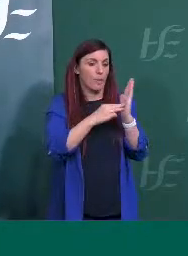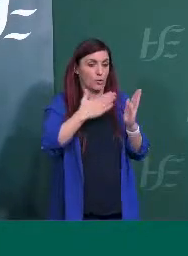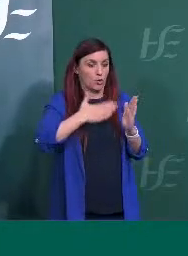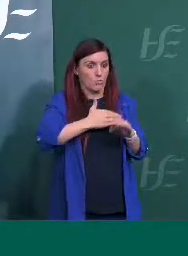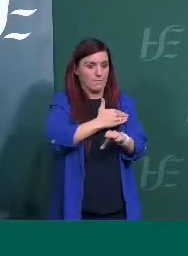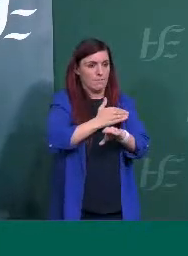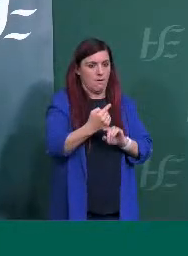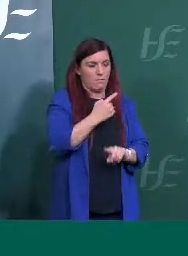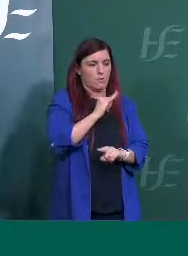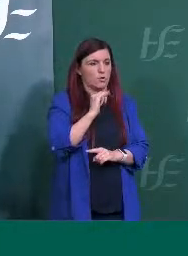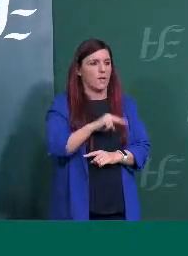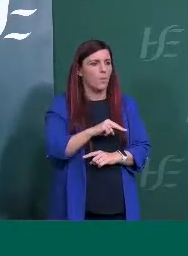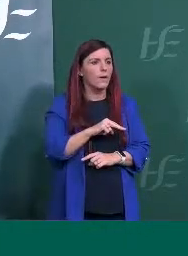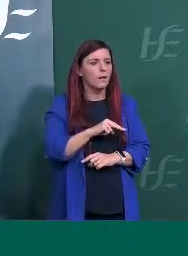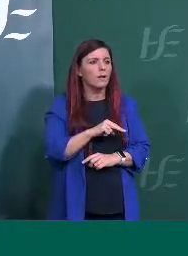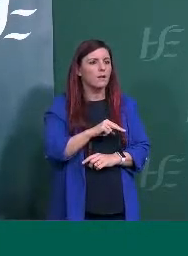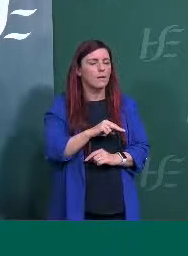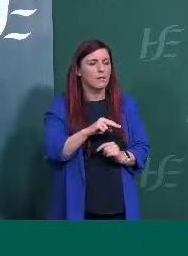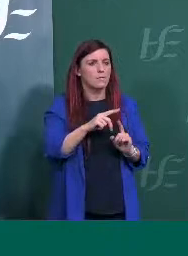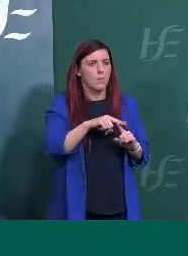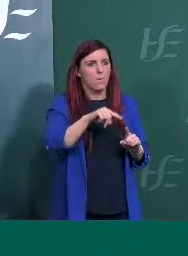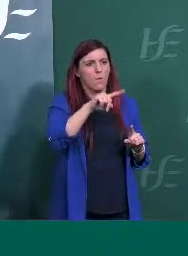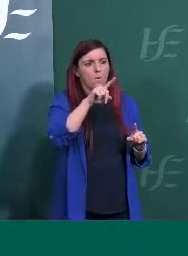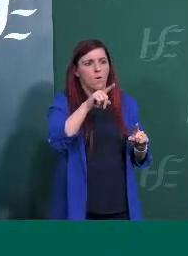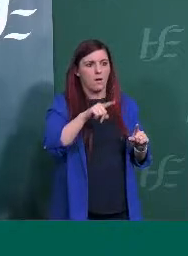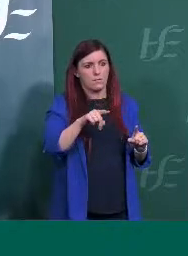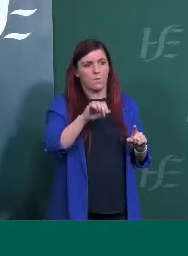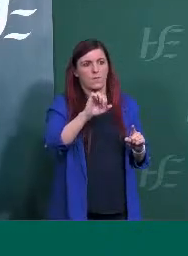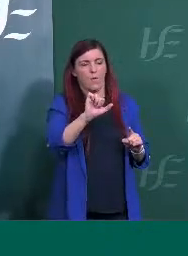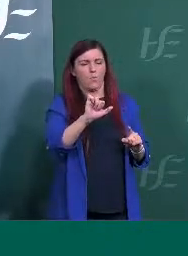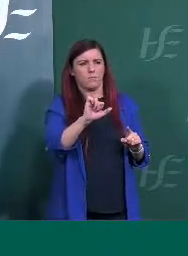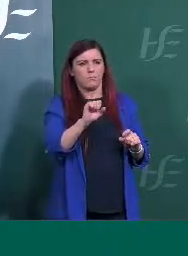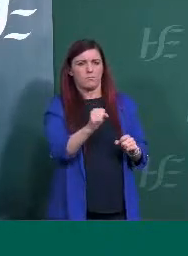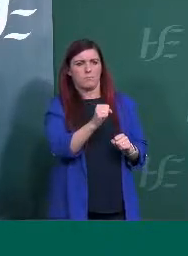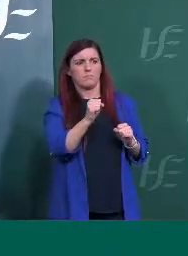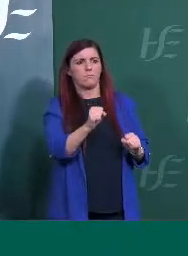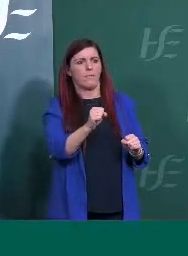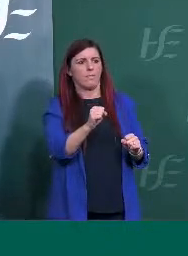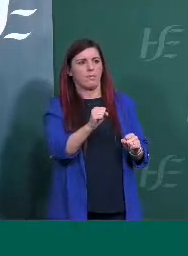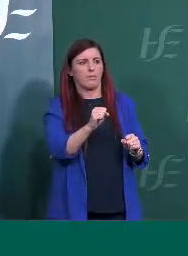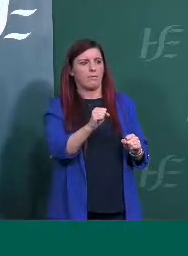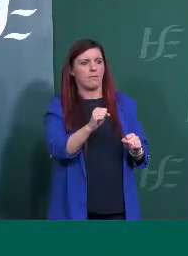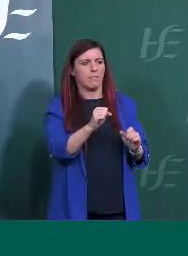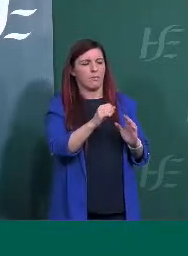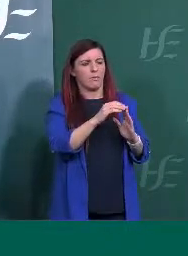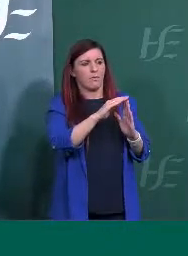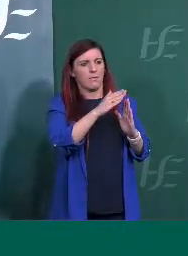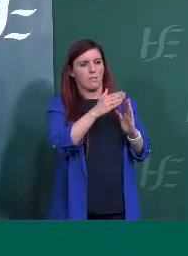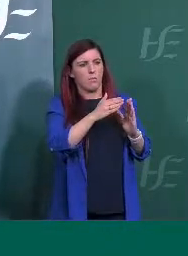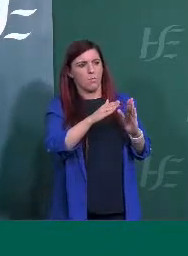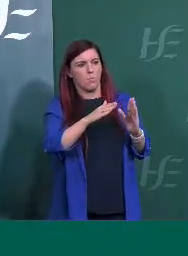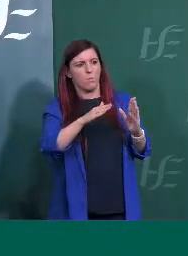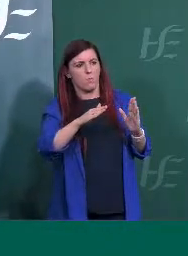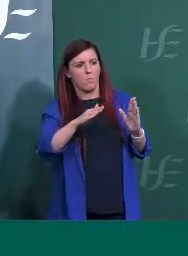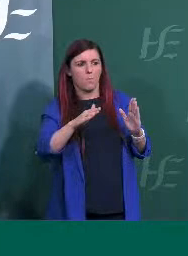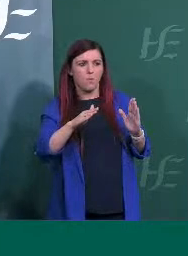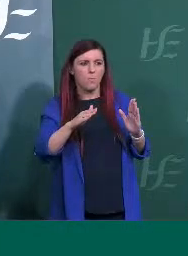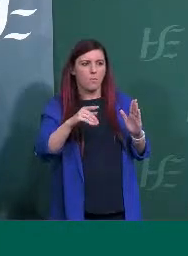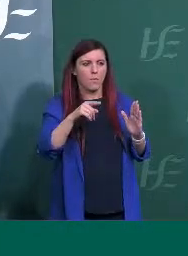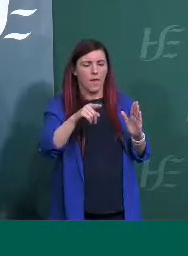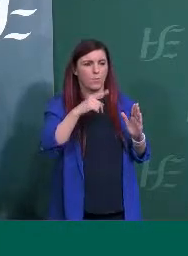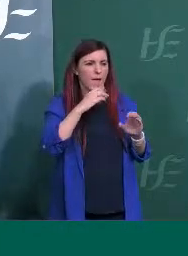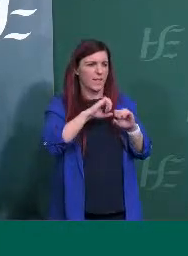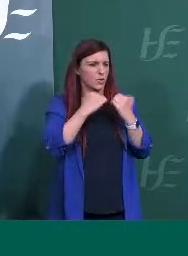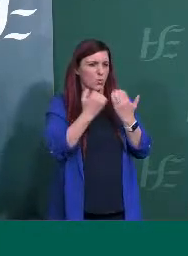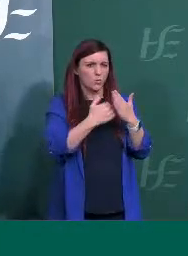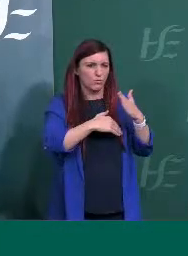the only really weapon against COVID-19 and the transmission of cases were those social restrictions that we're all so